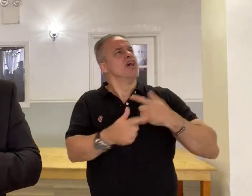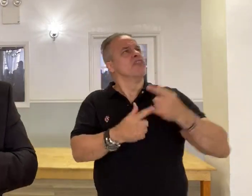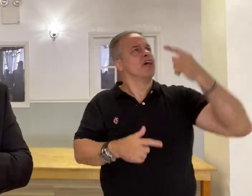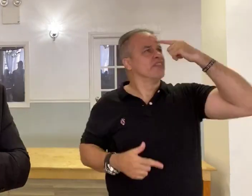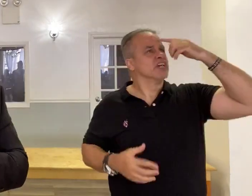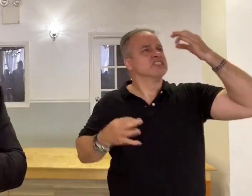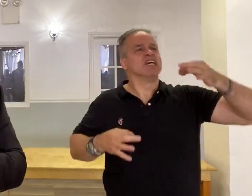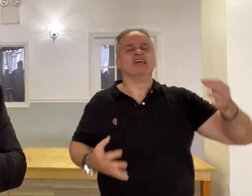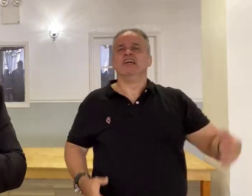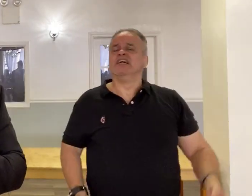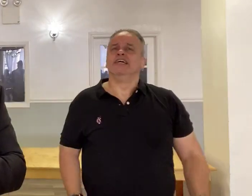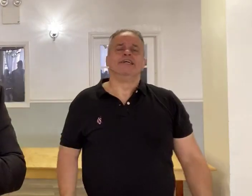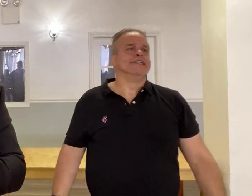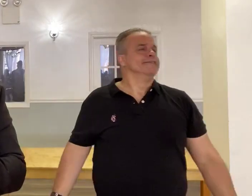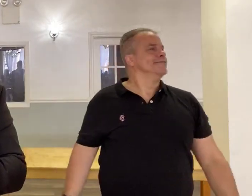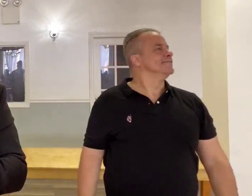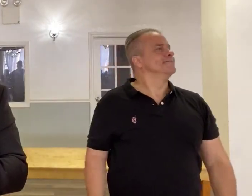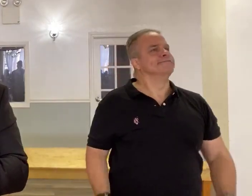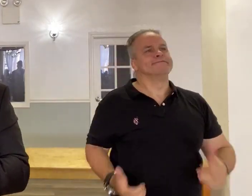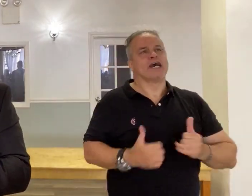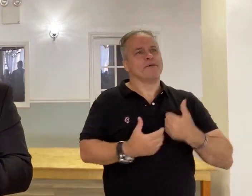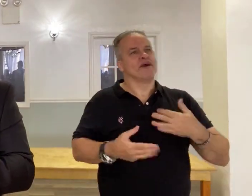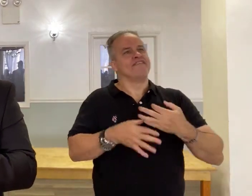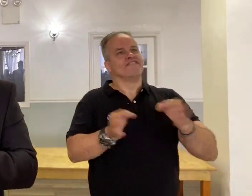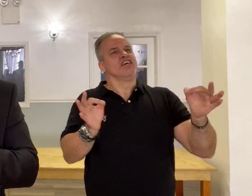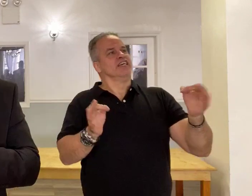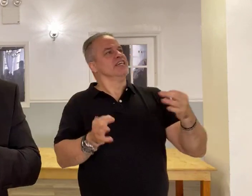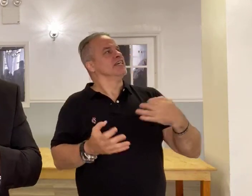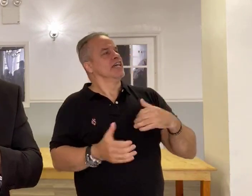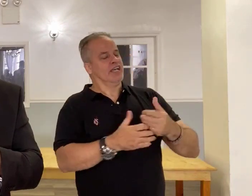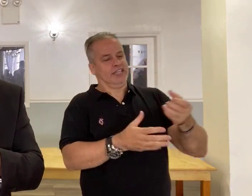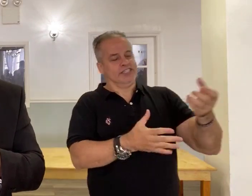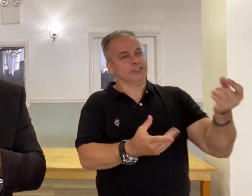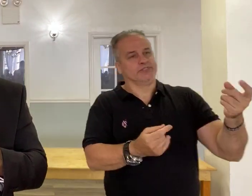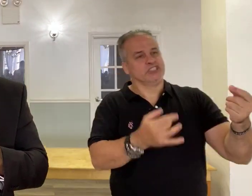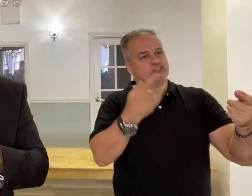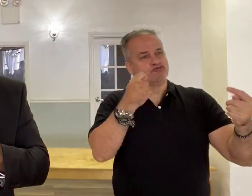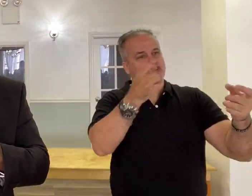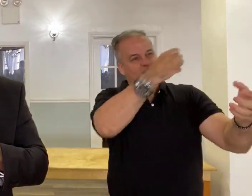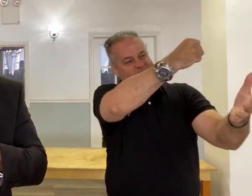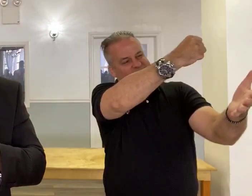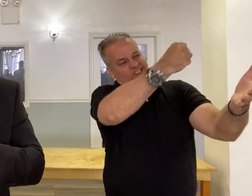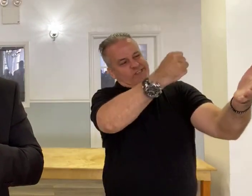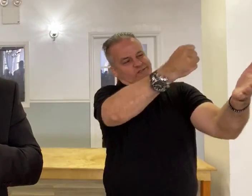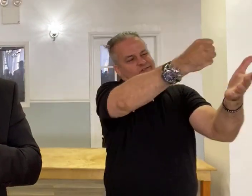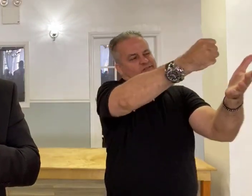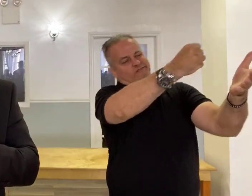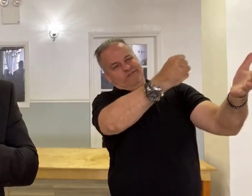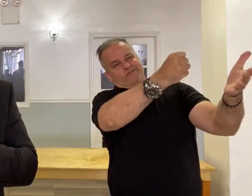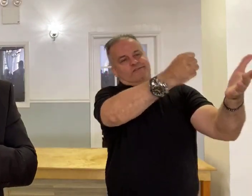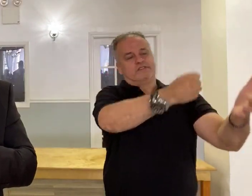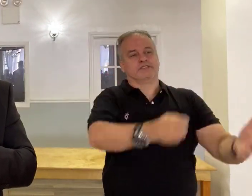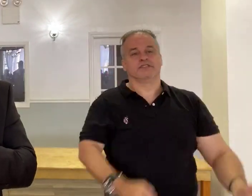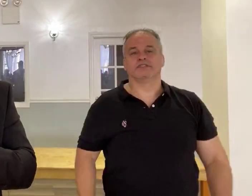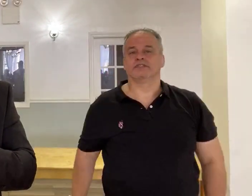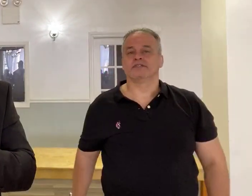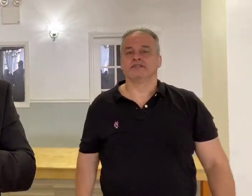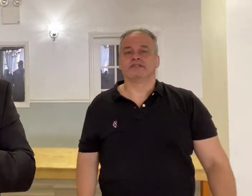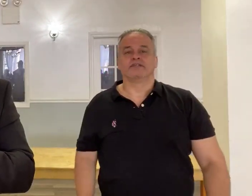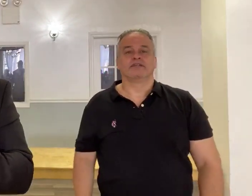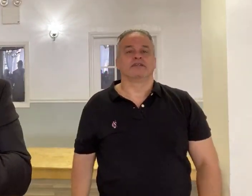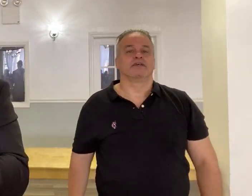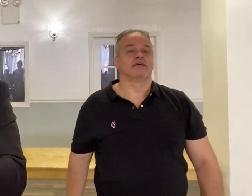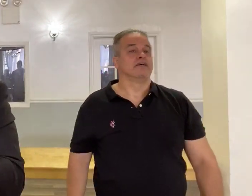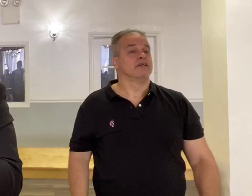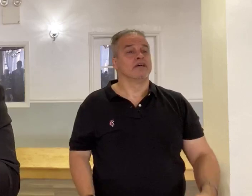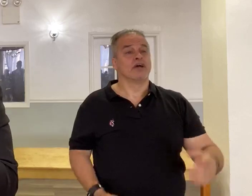he figures out a way to free himself. First, what he does is he twists his arm and